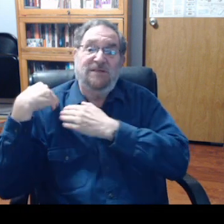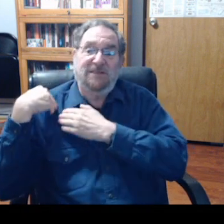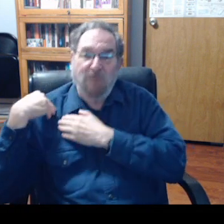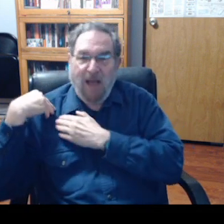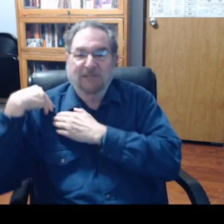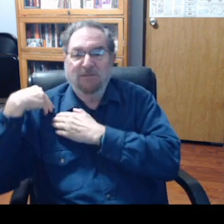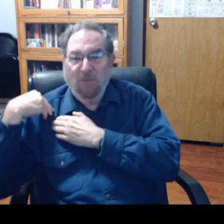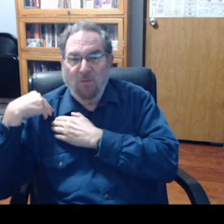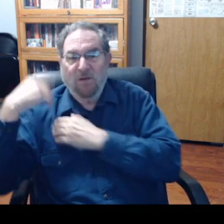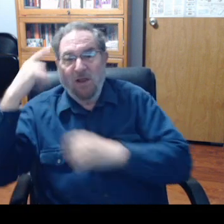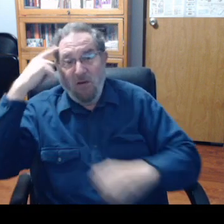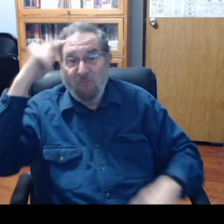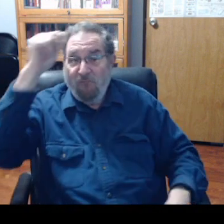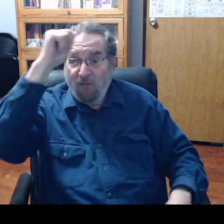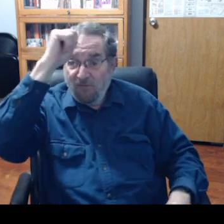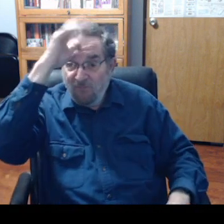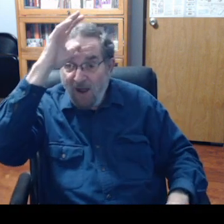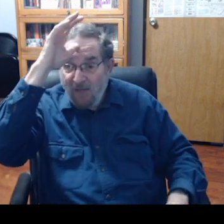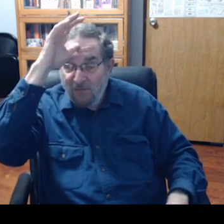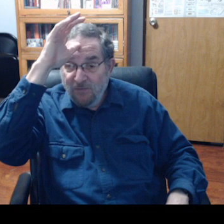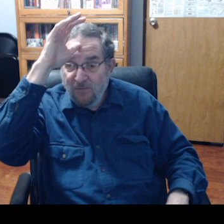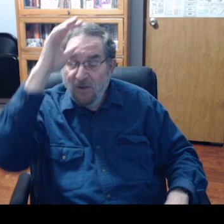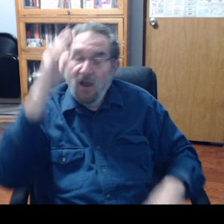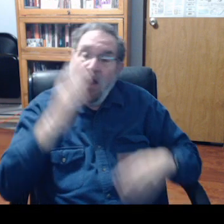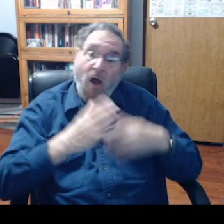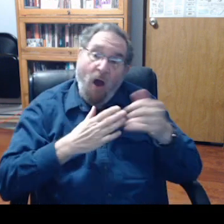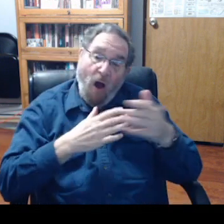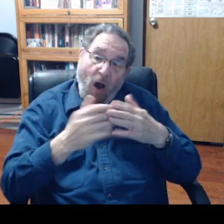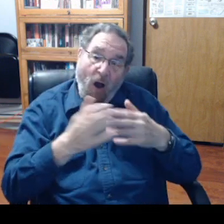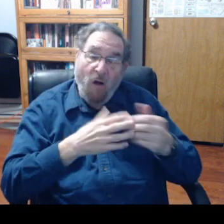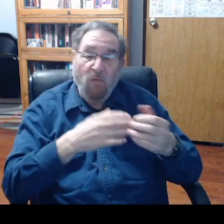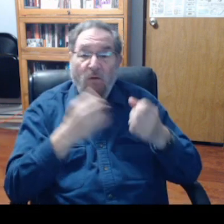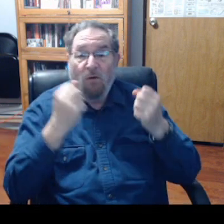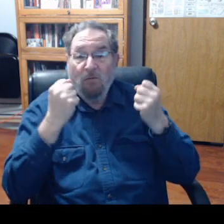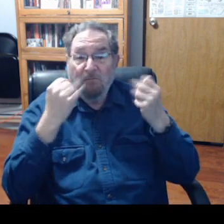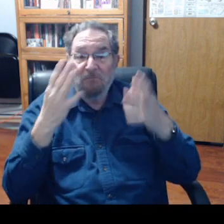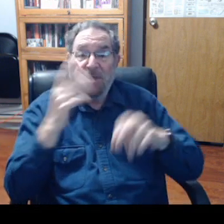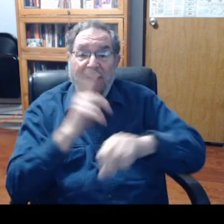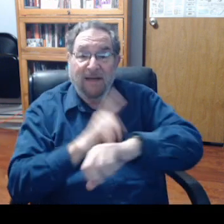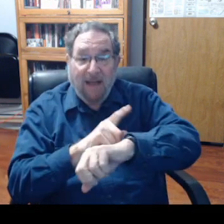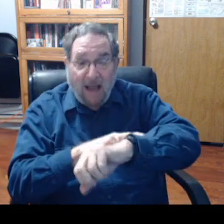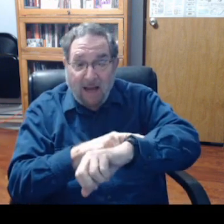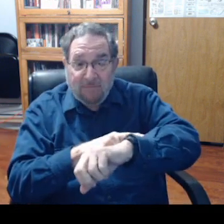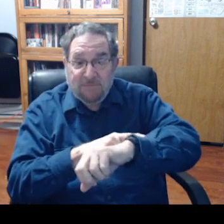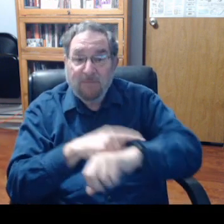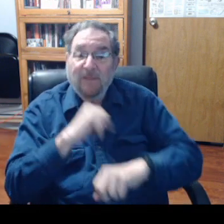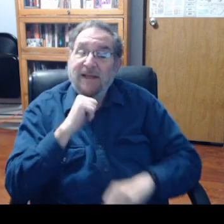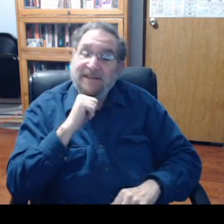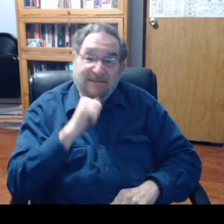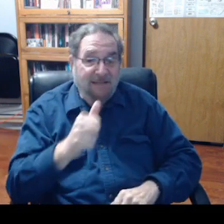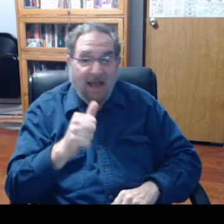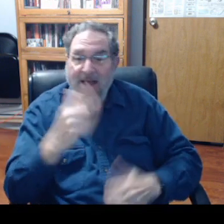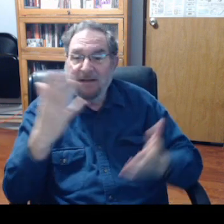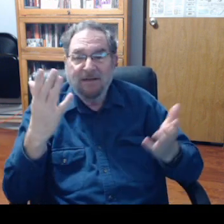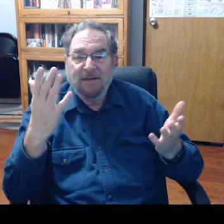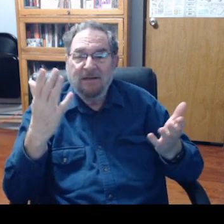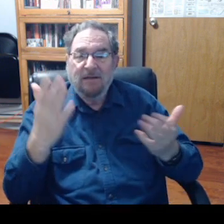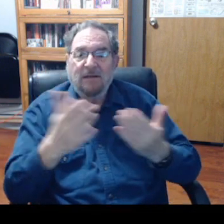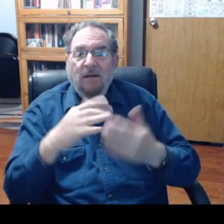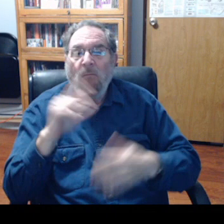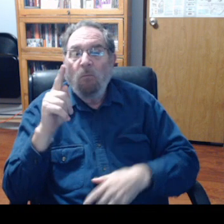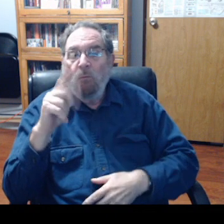the responsibility for the father, although many times it's not